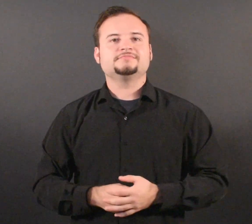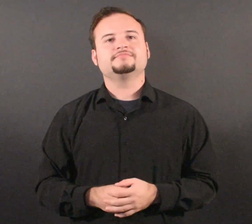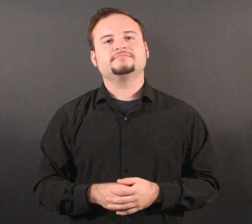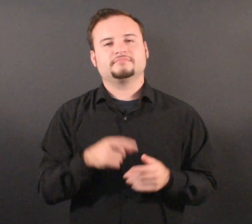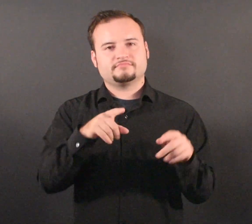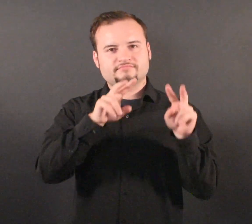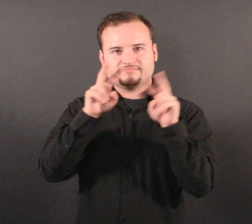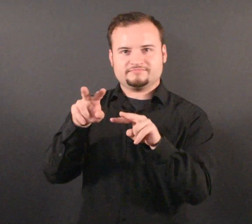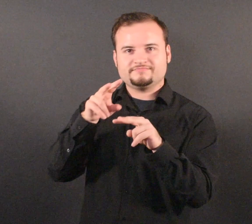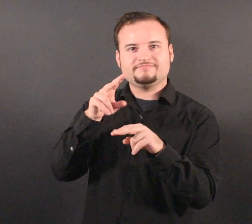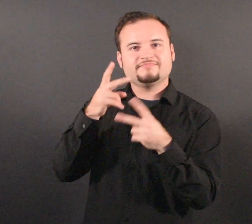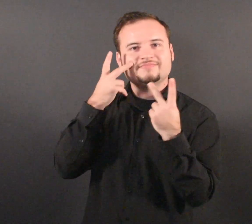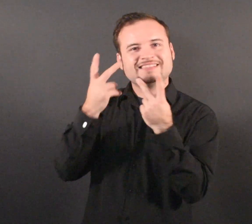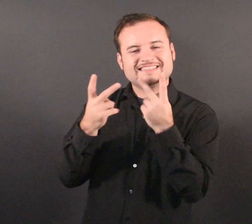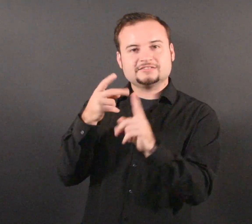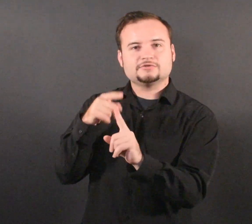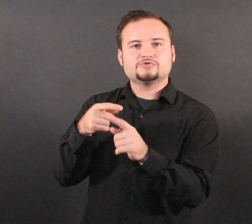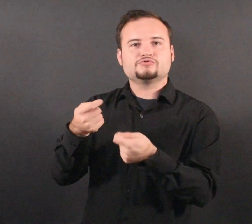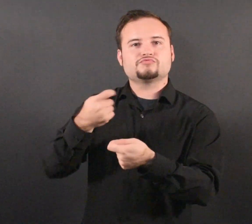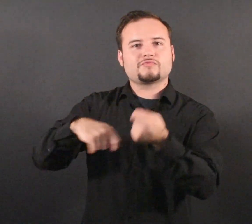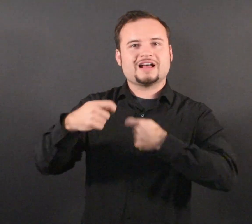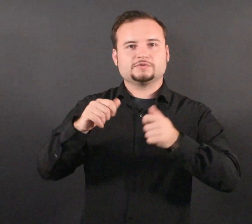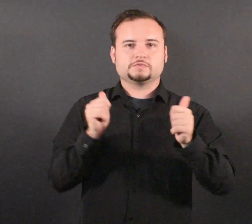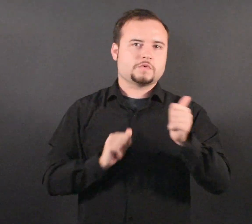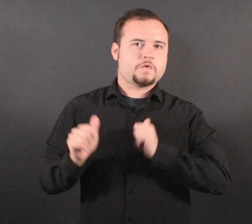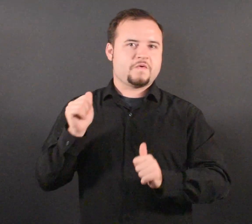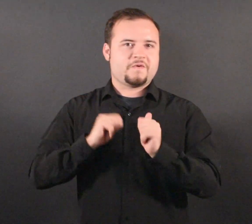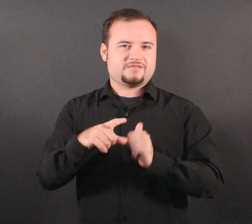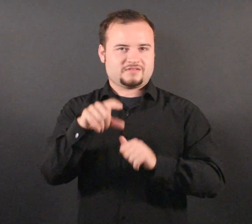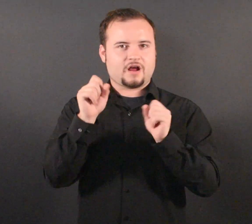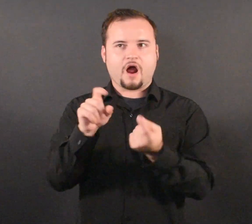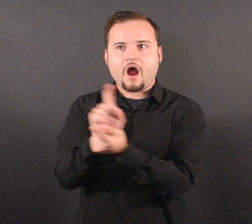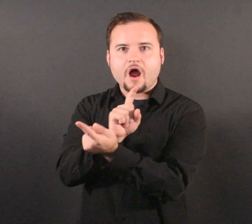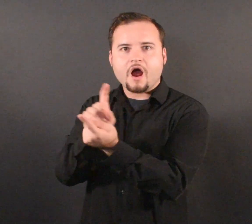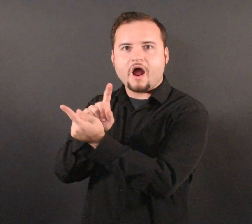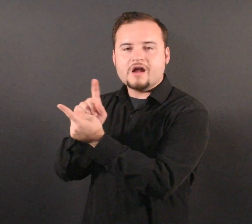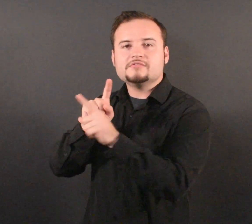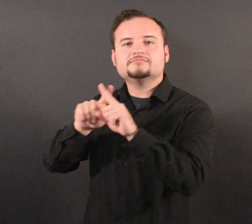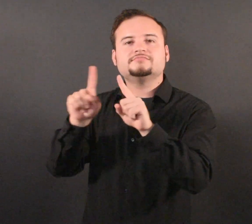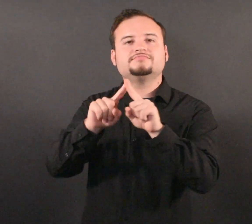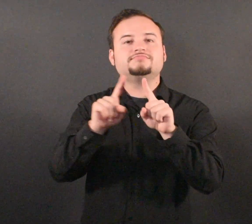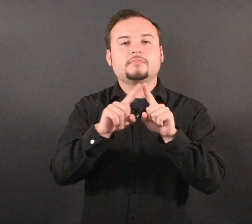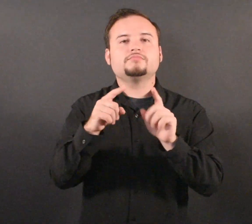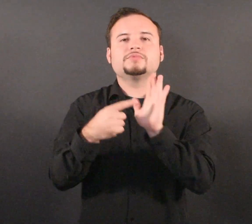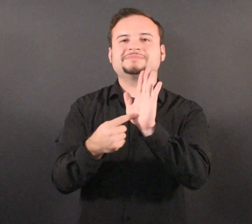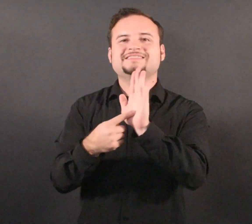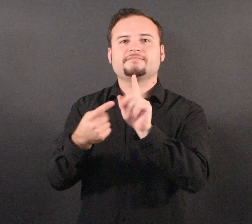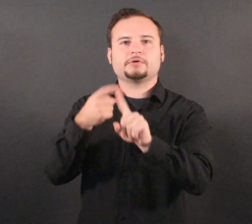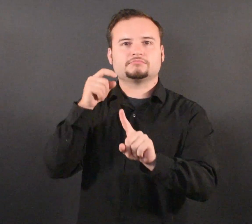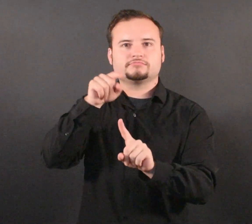show where you can meet with representatives from government agencies,